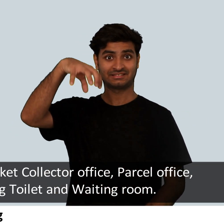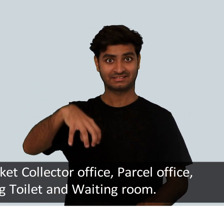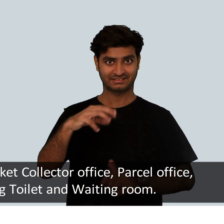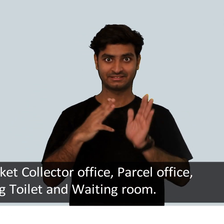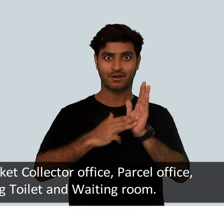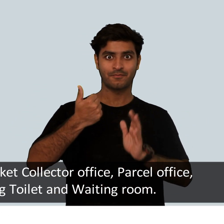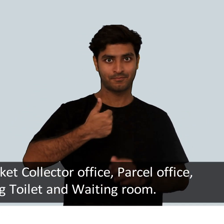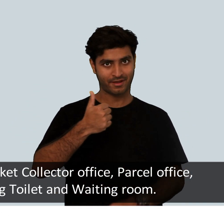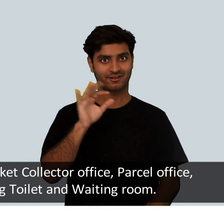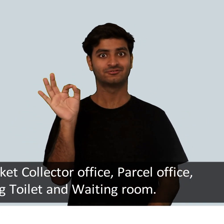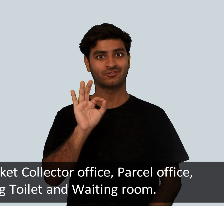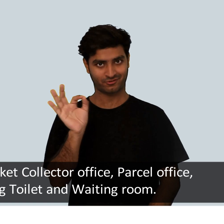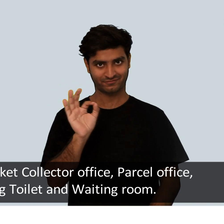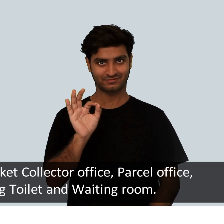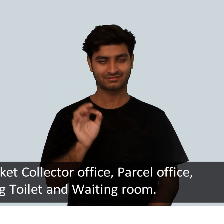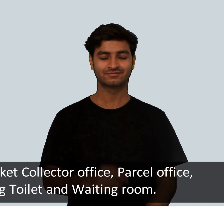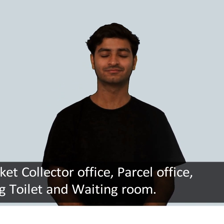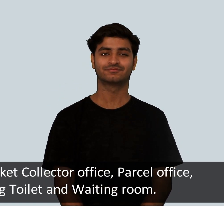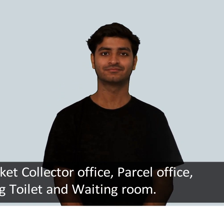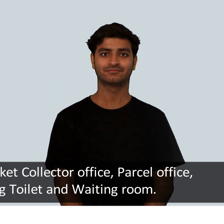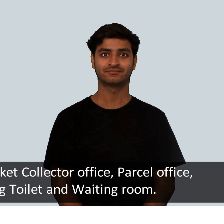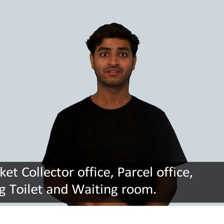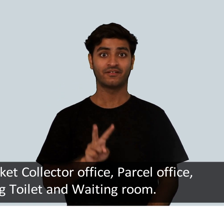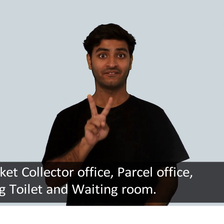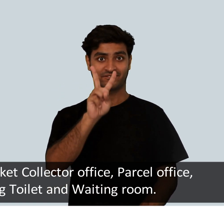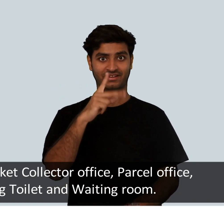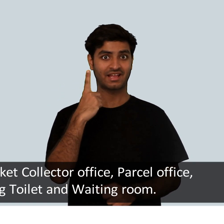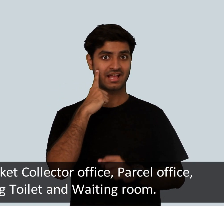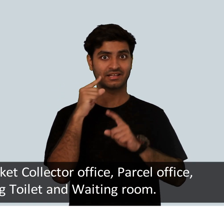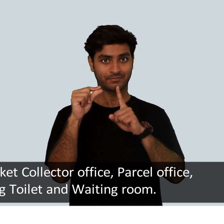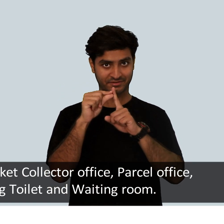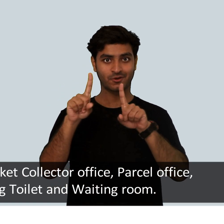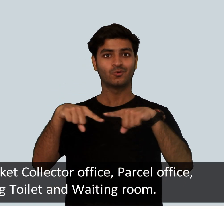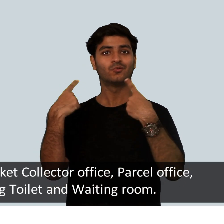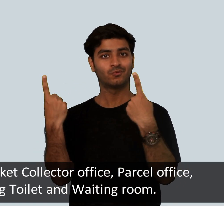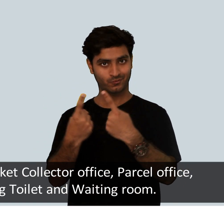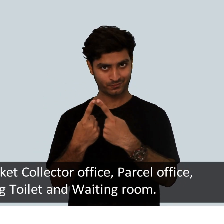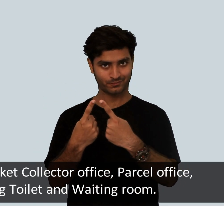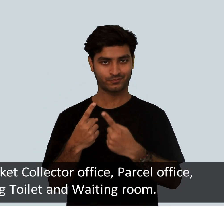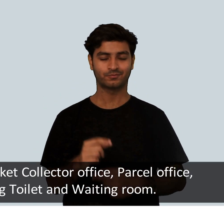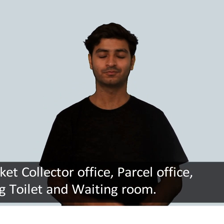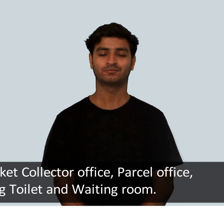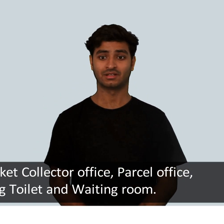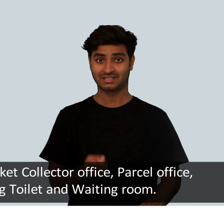collector office, parcel office, Divyang toilet and waiting room.